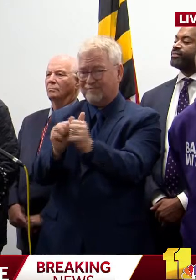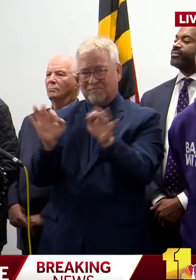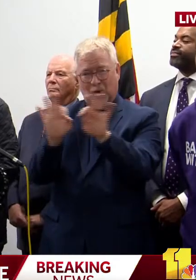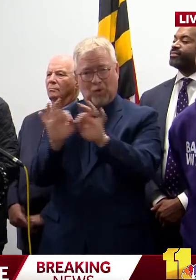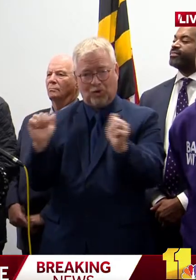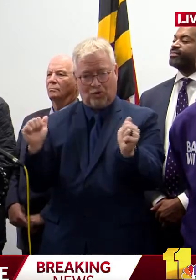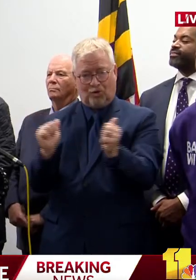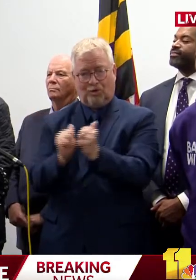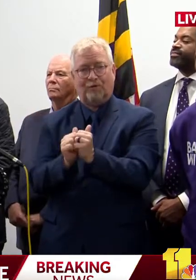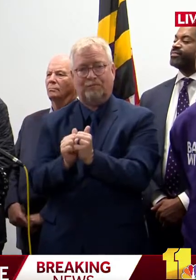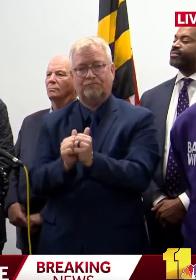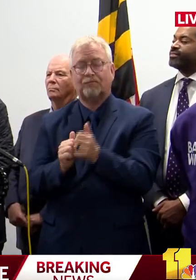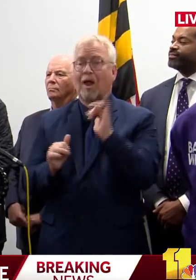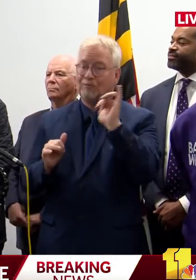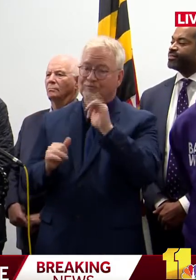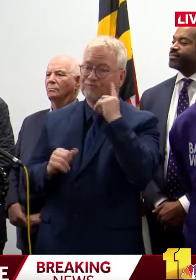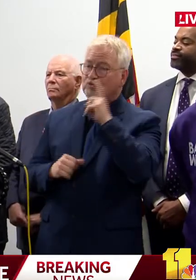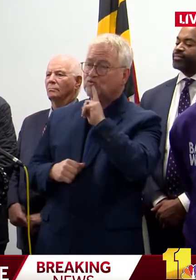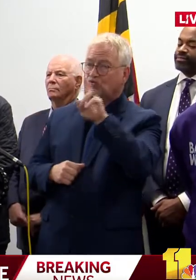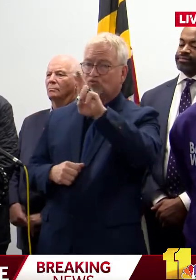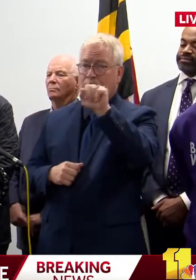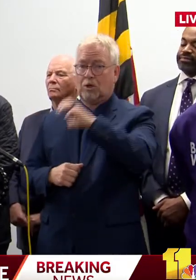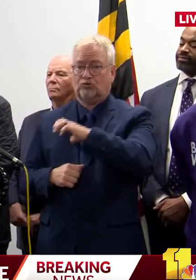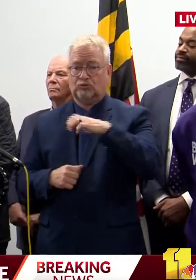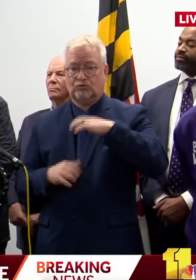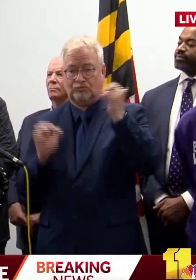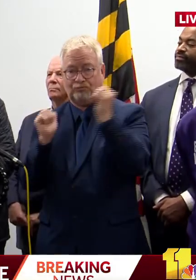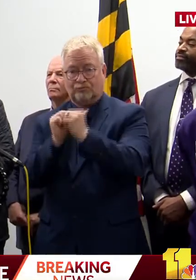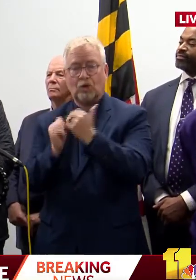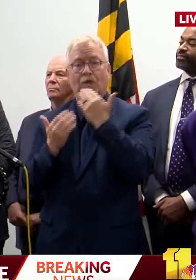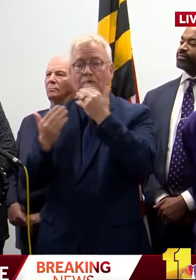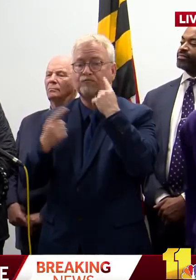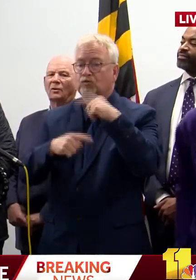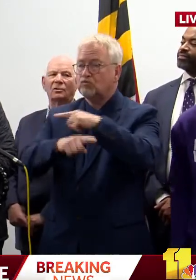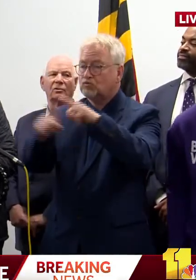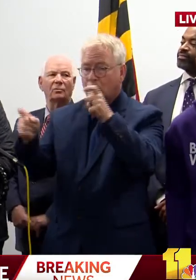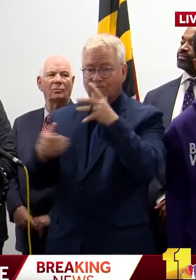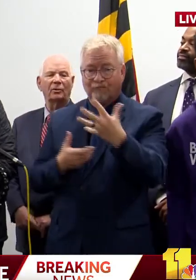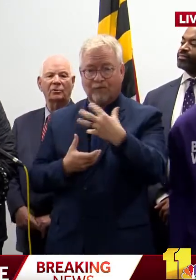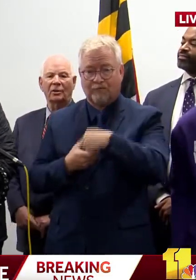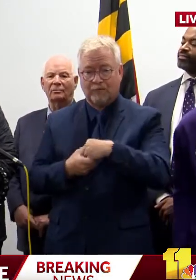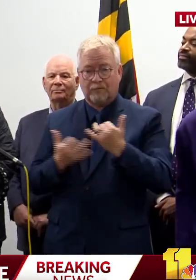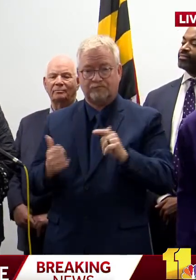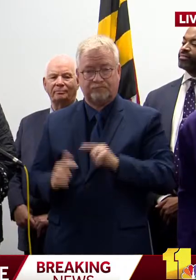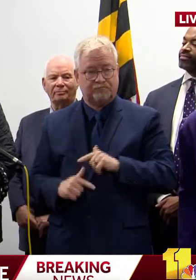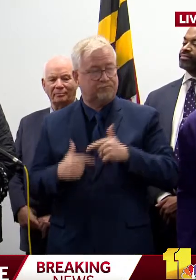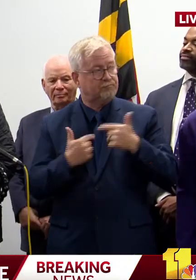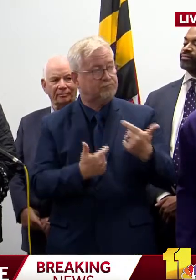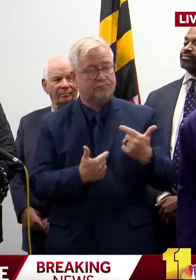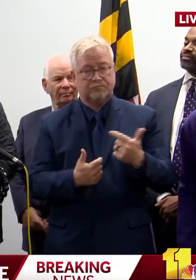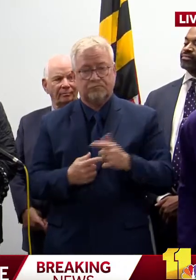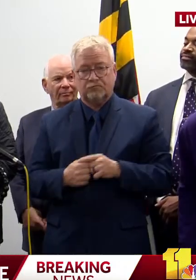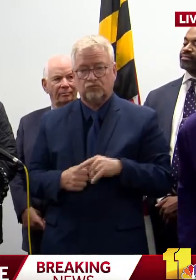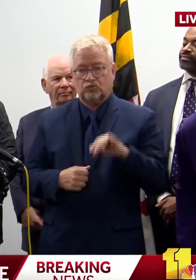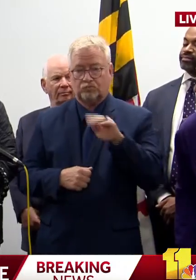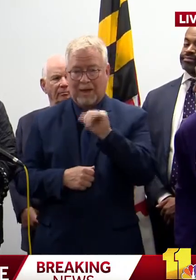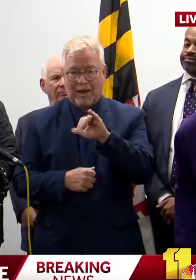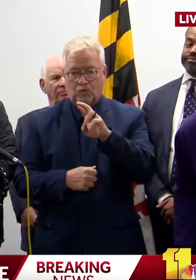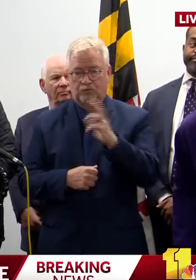United States Congress. So thank you to everybody who's been part of this. I'm now going to turn it over to the mayor of